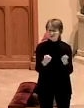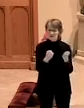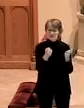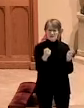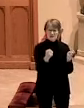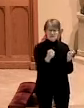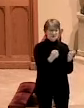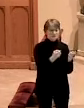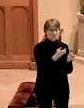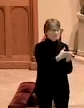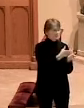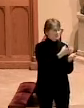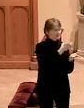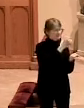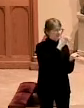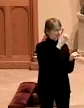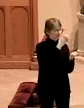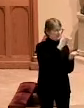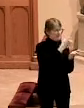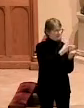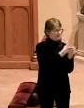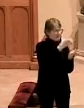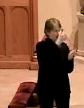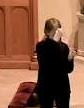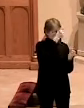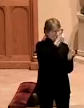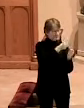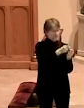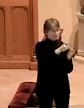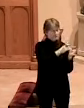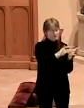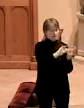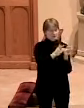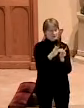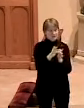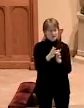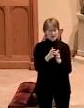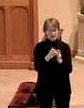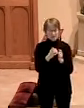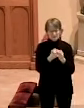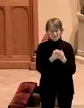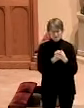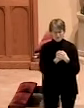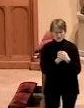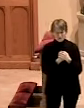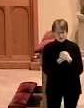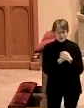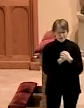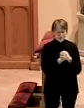sins. Do this in memory of me."